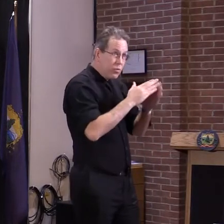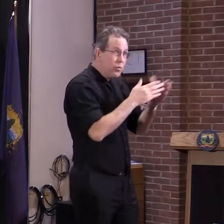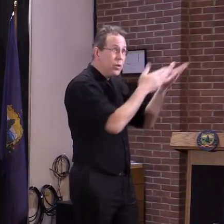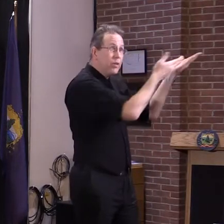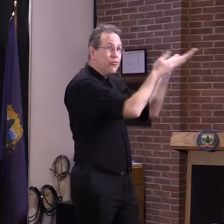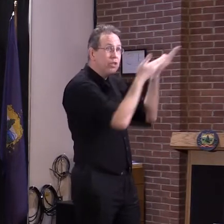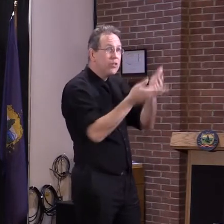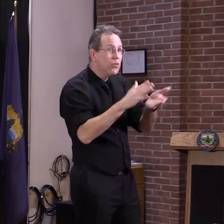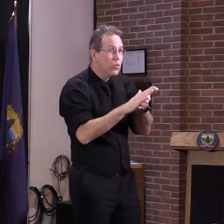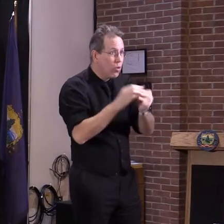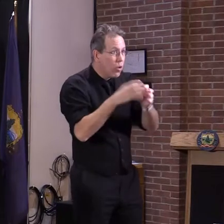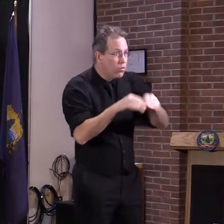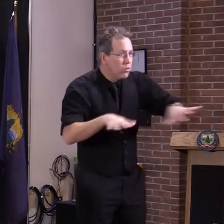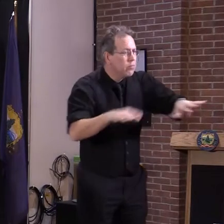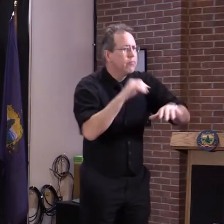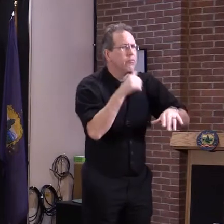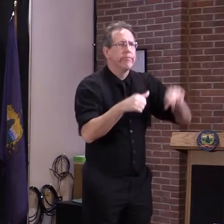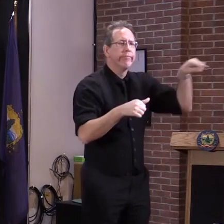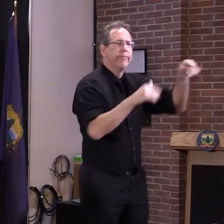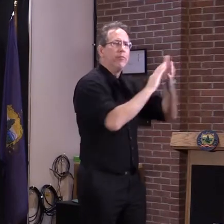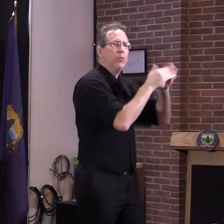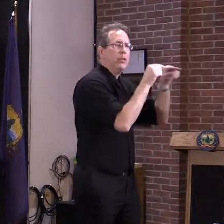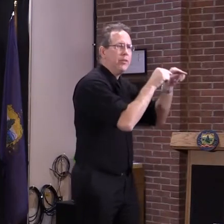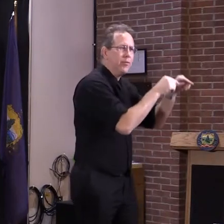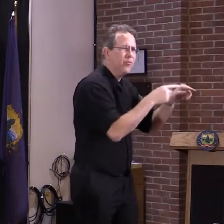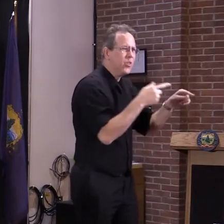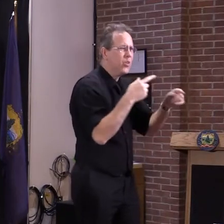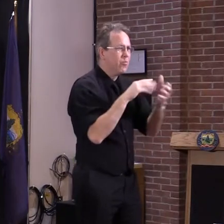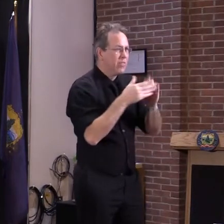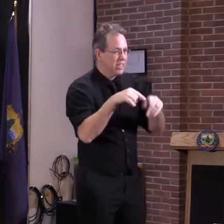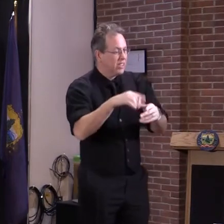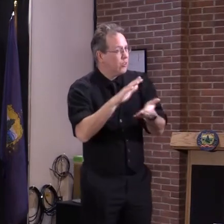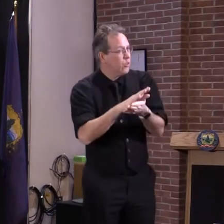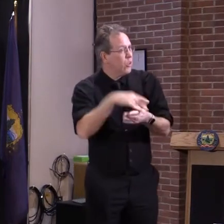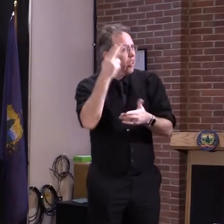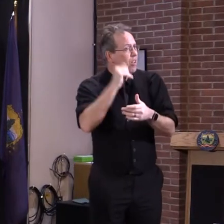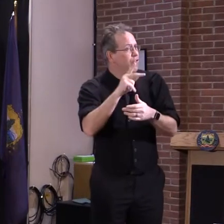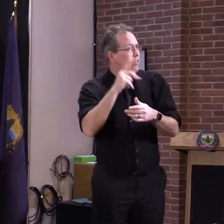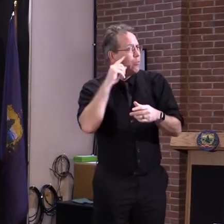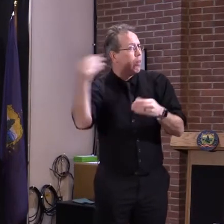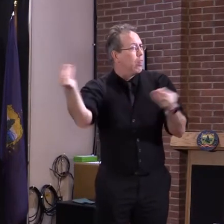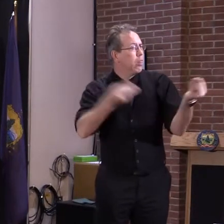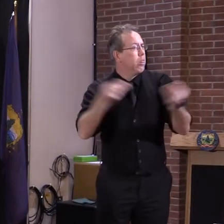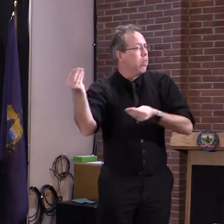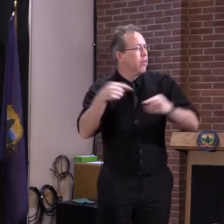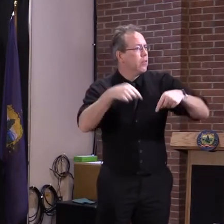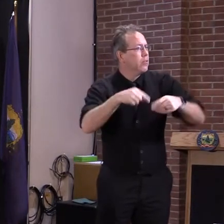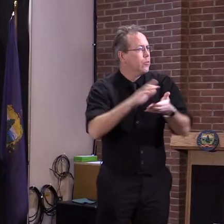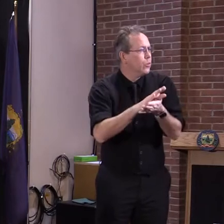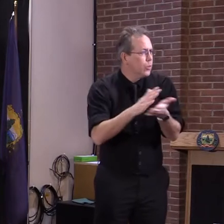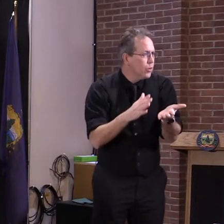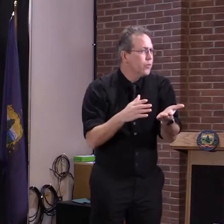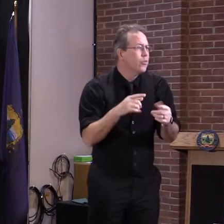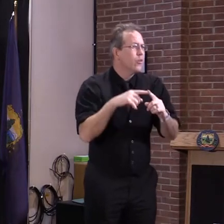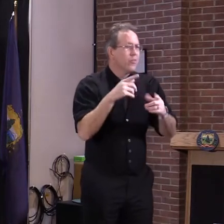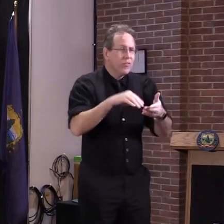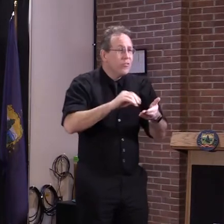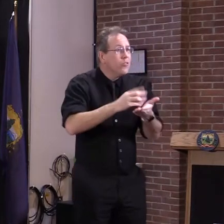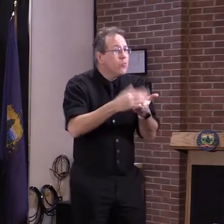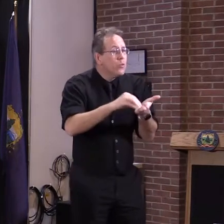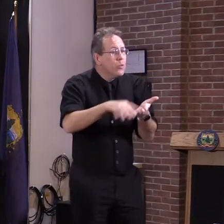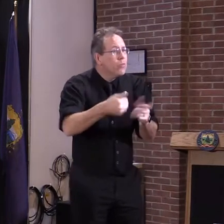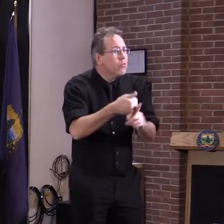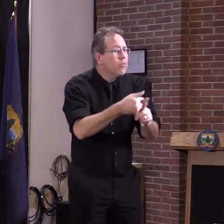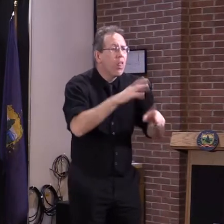never been riskier settings in their communities. But we protected them differently because many students were not yet eligible for